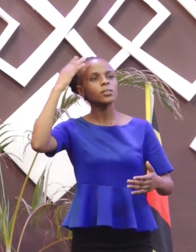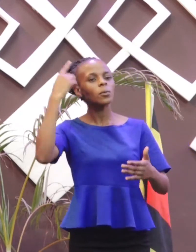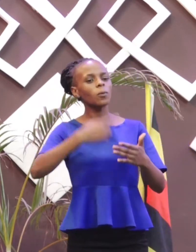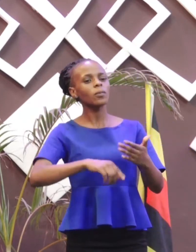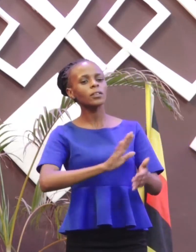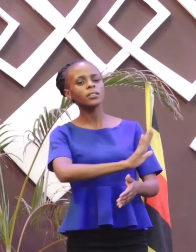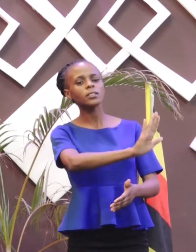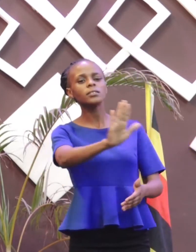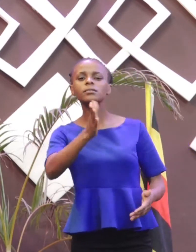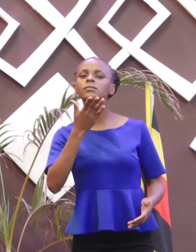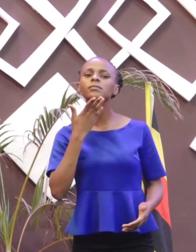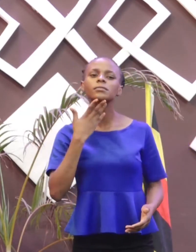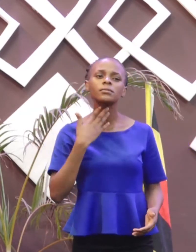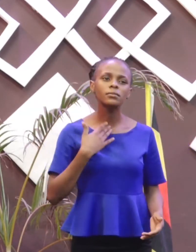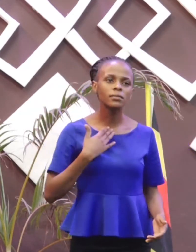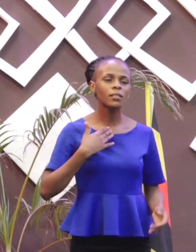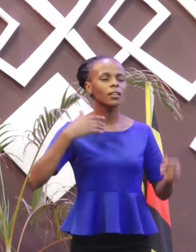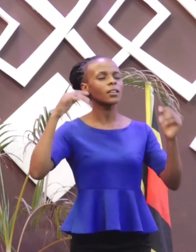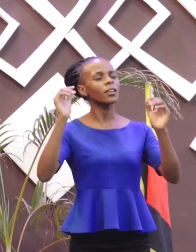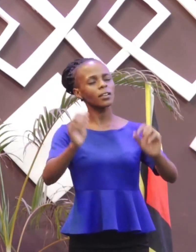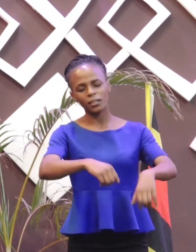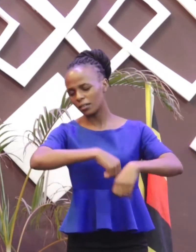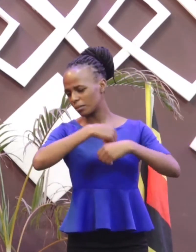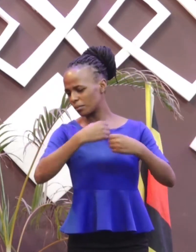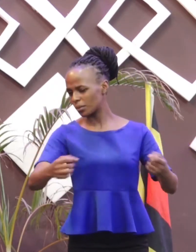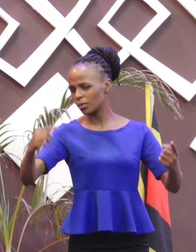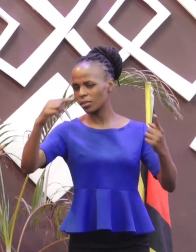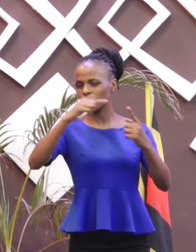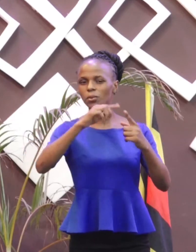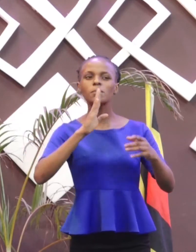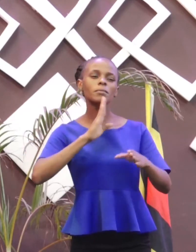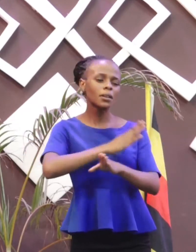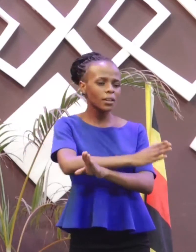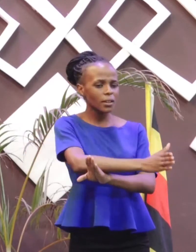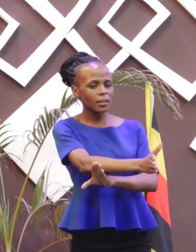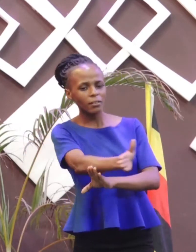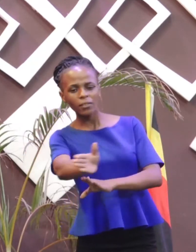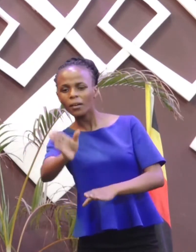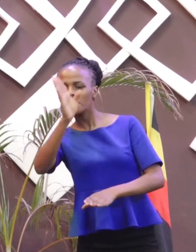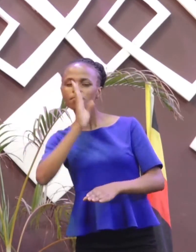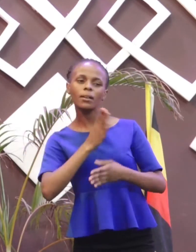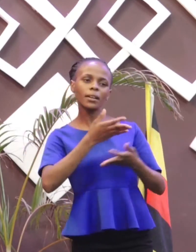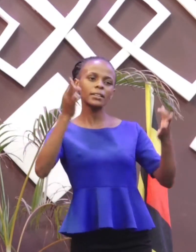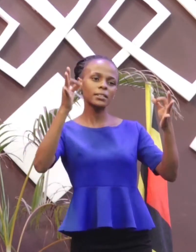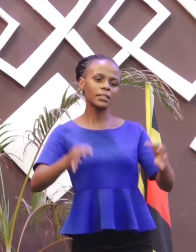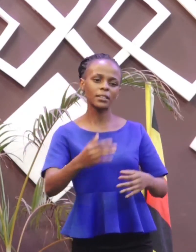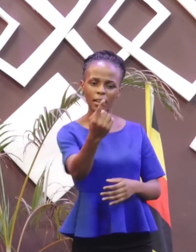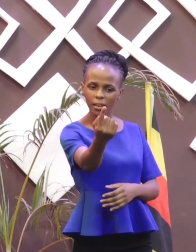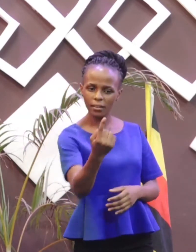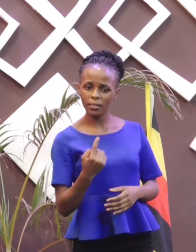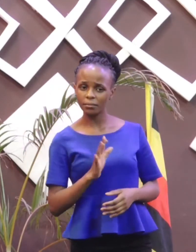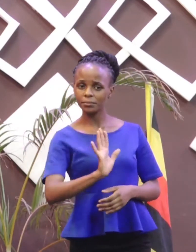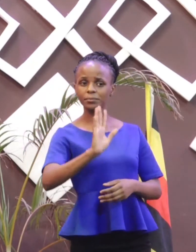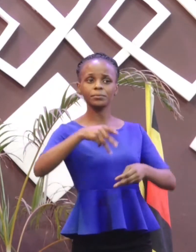want. Bamanyi ki kye baagala. They cannot be perverted by whatever comes their way. Toyinza kubakyamya mu ngeri